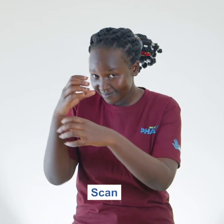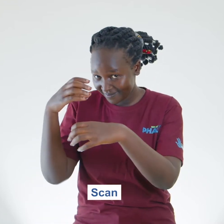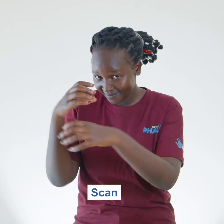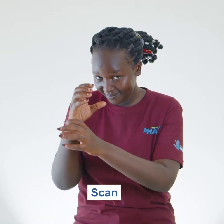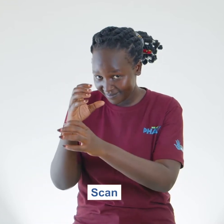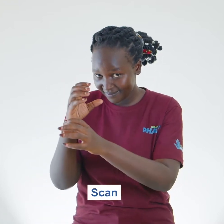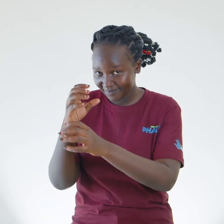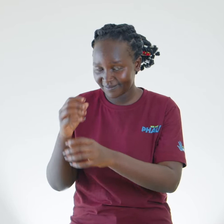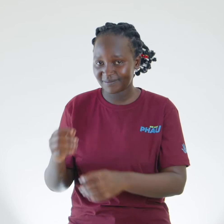Scan.